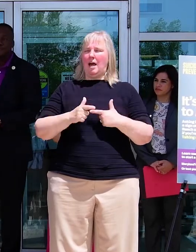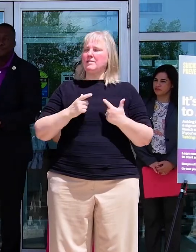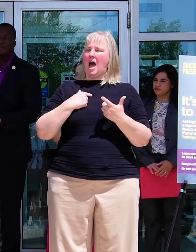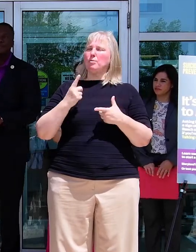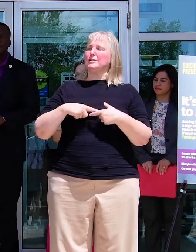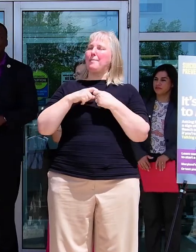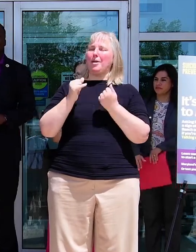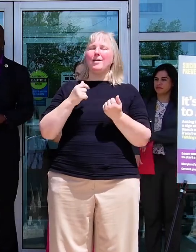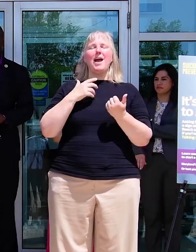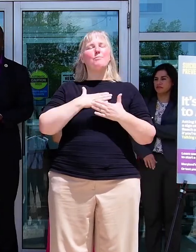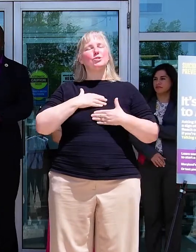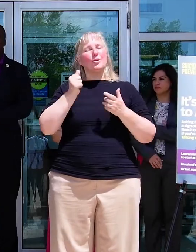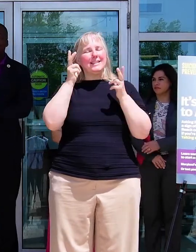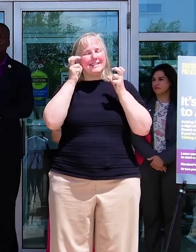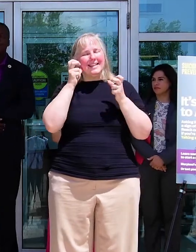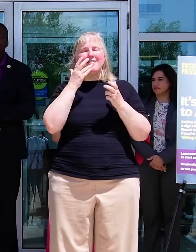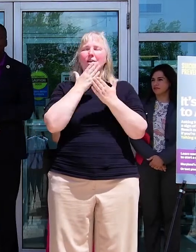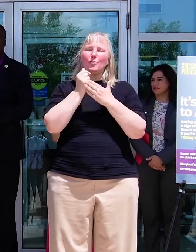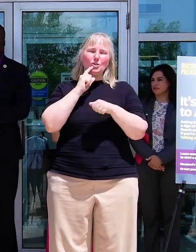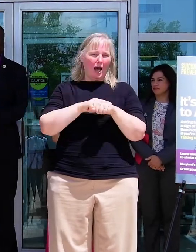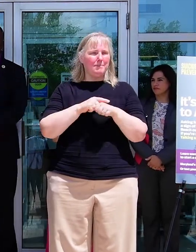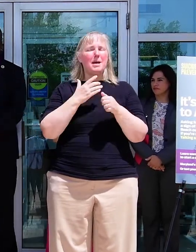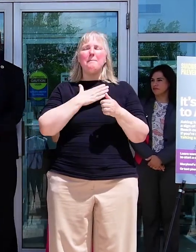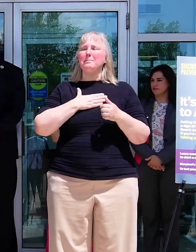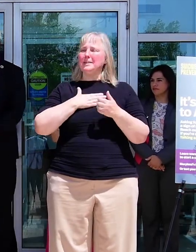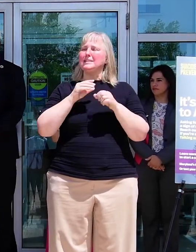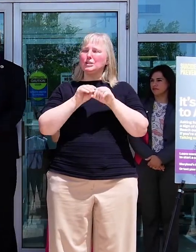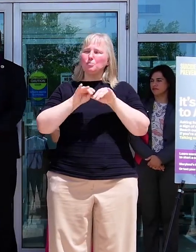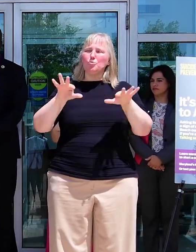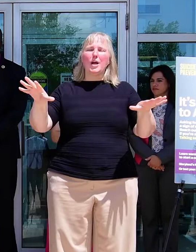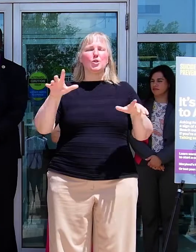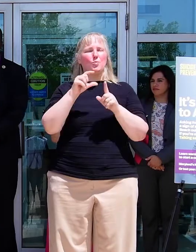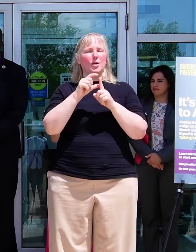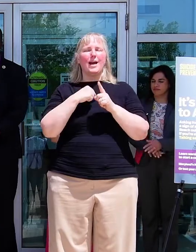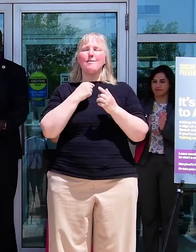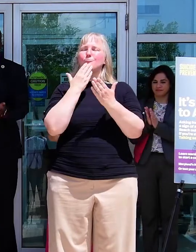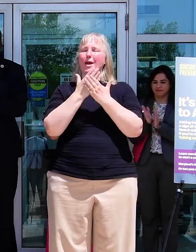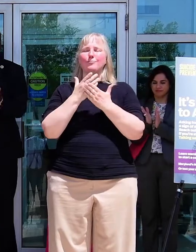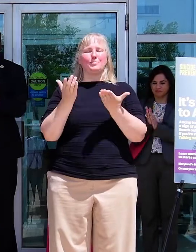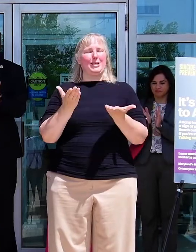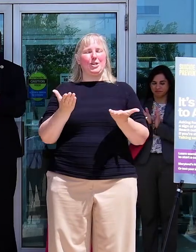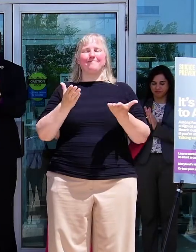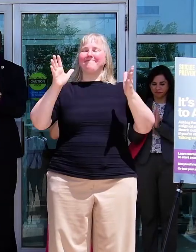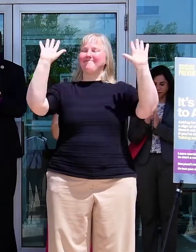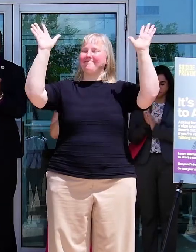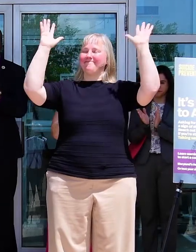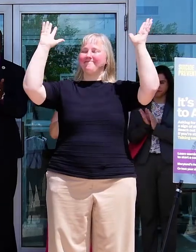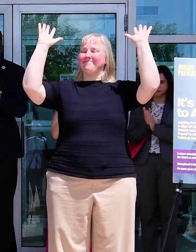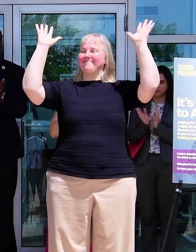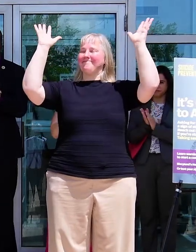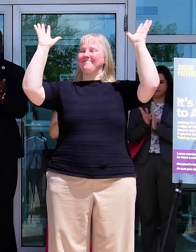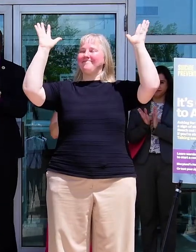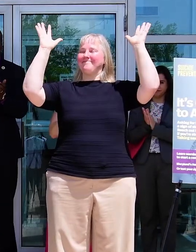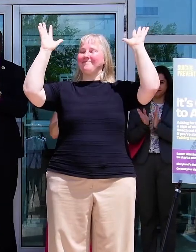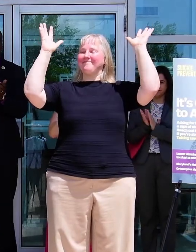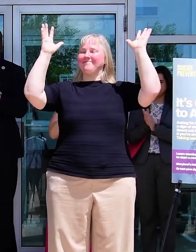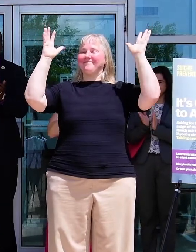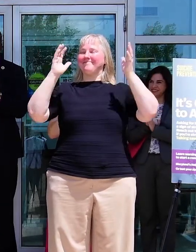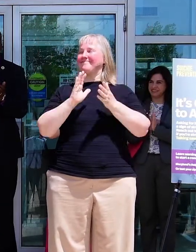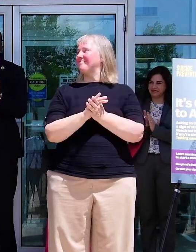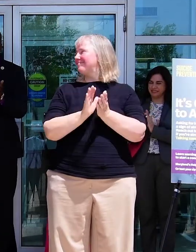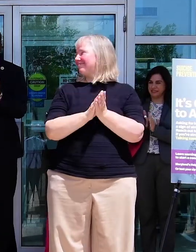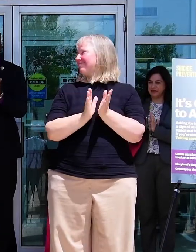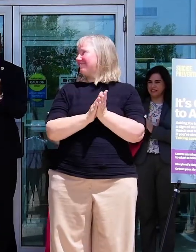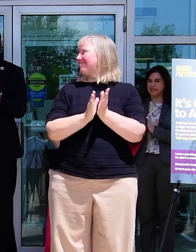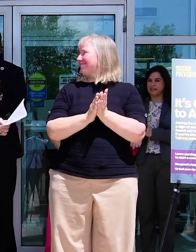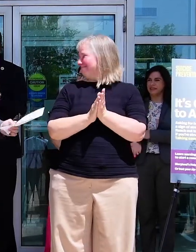listening. Thank you for your time. Please spread the word. Grateful to be here. Thank you all.